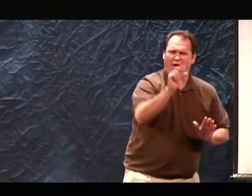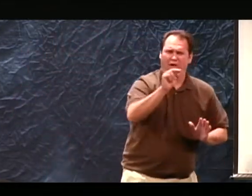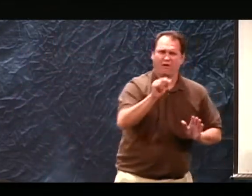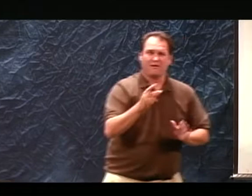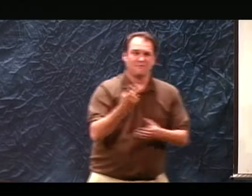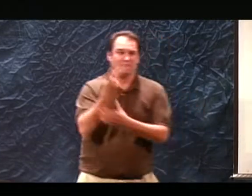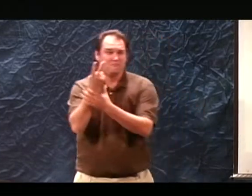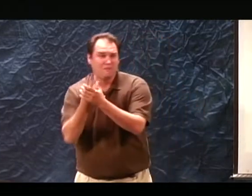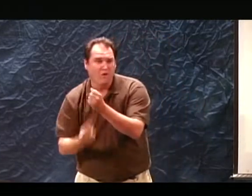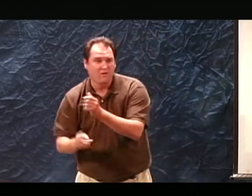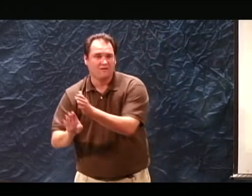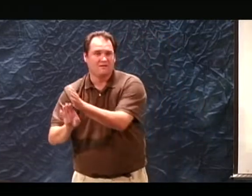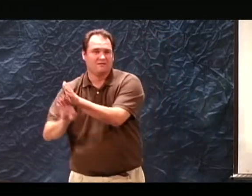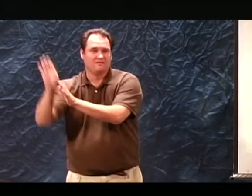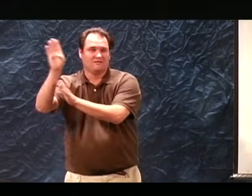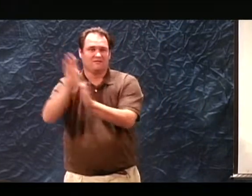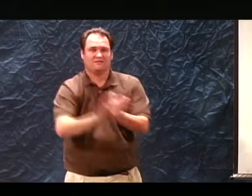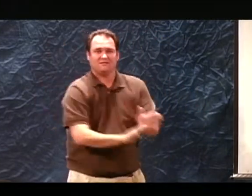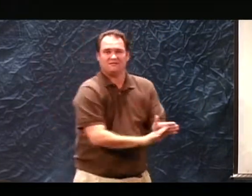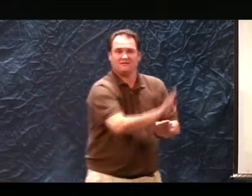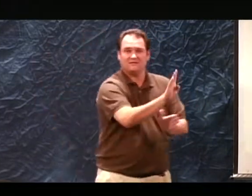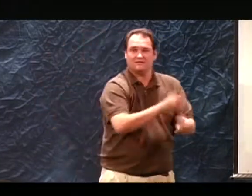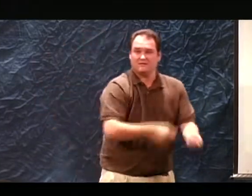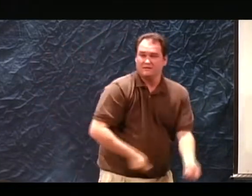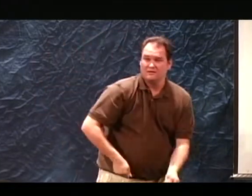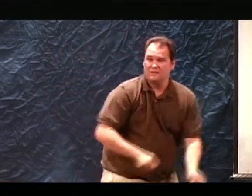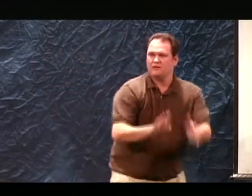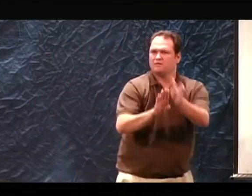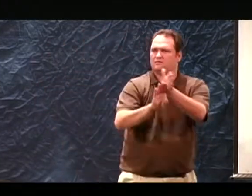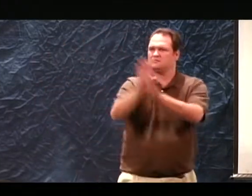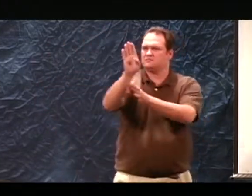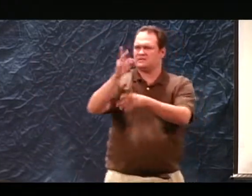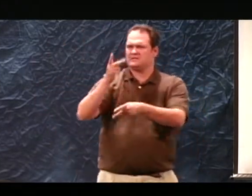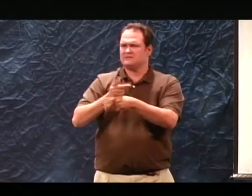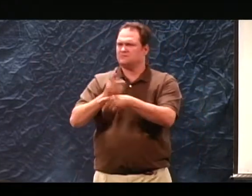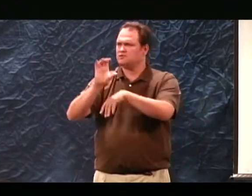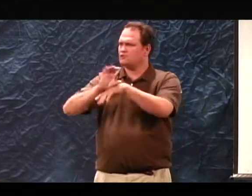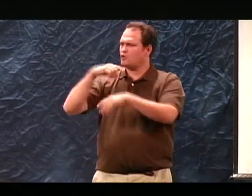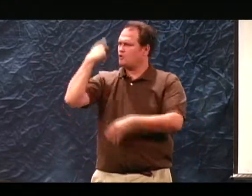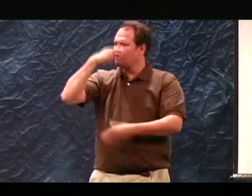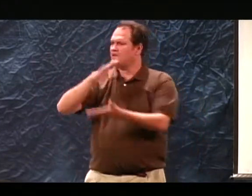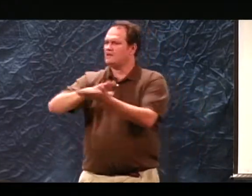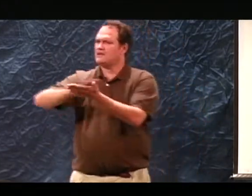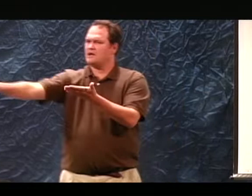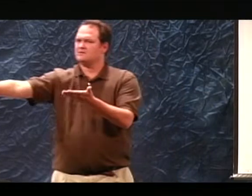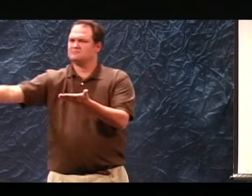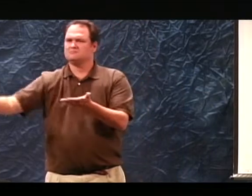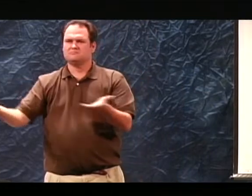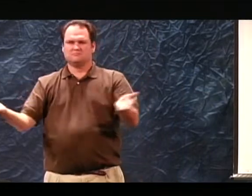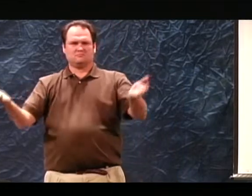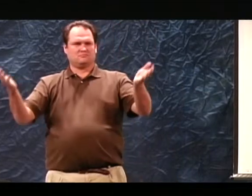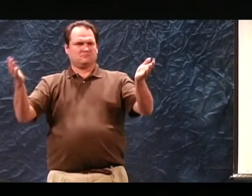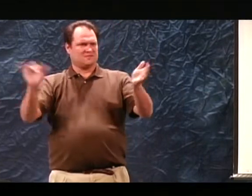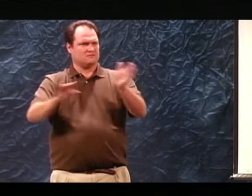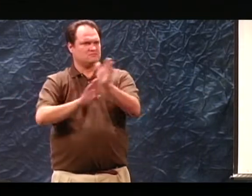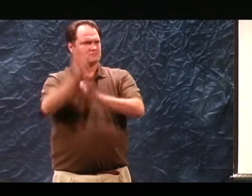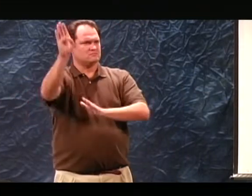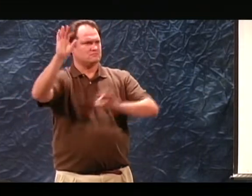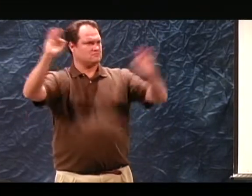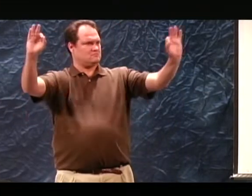there are not some who are better than others and there are now some who need to be successful and others who don't